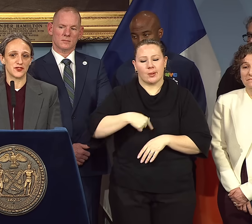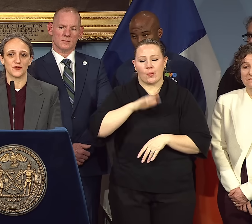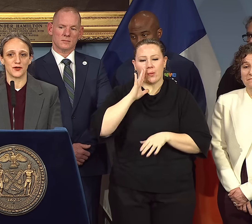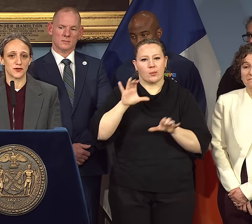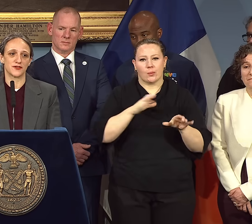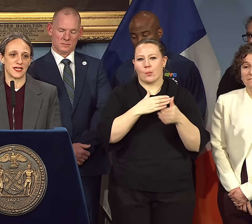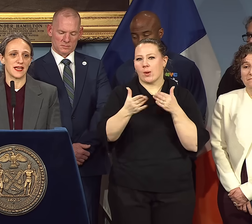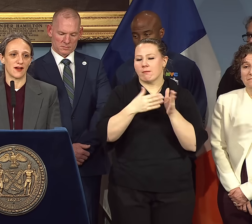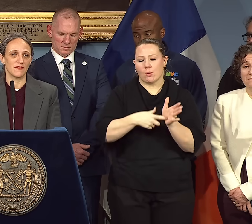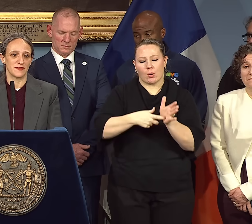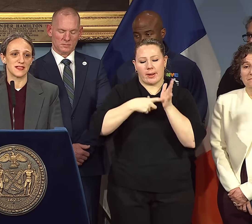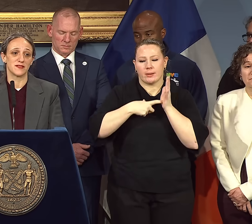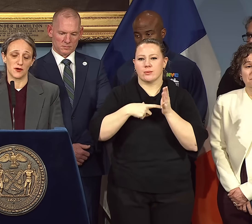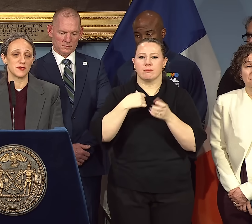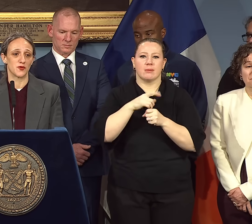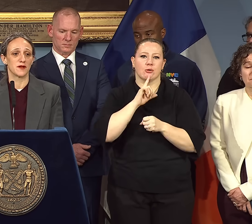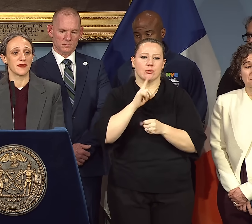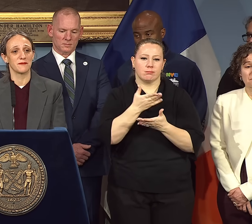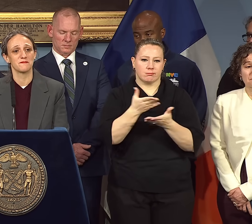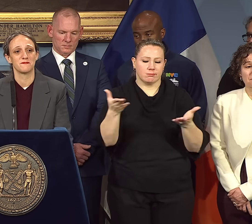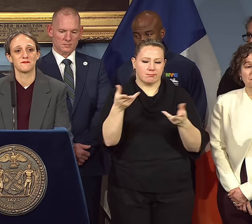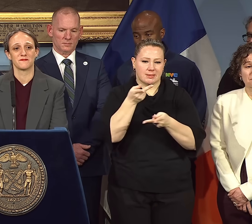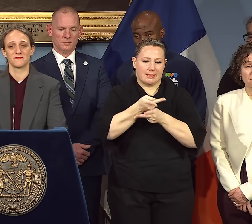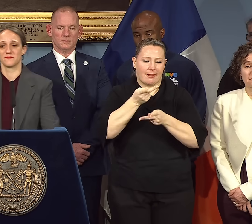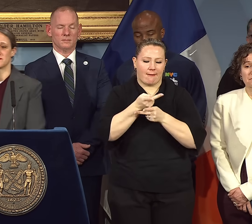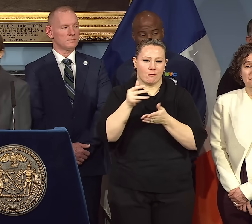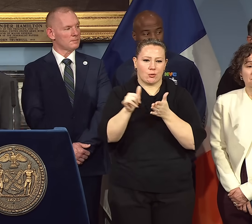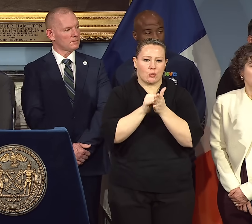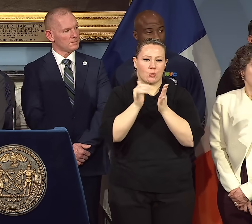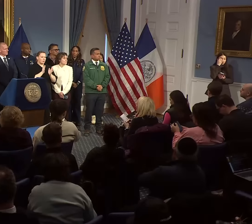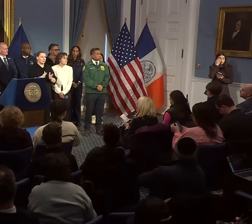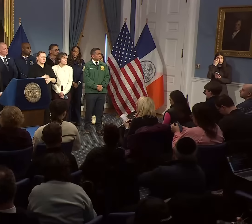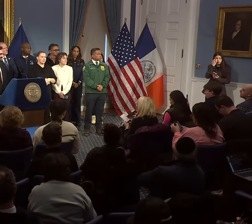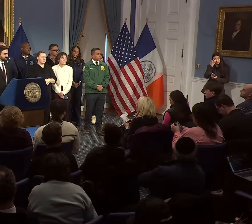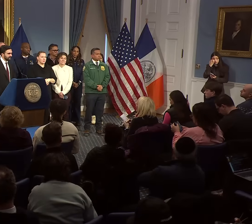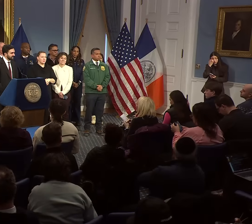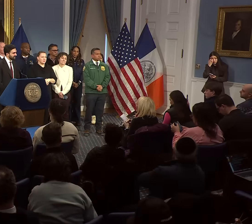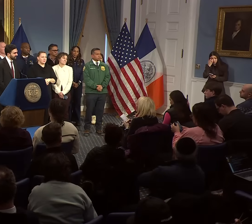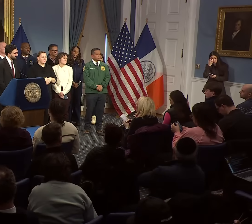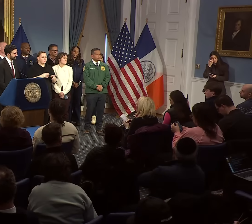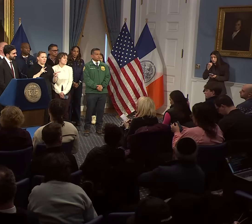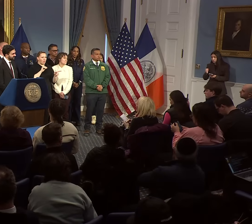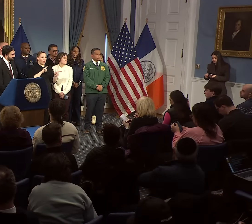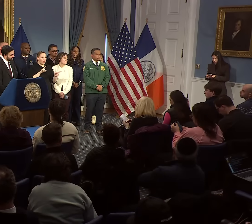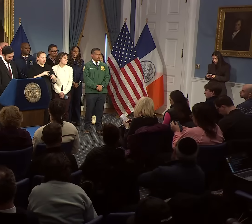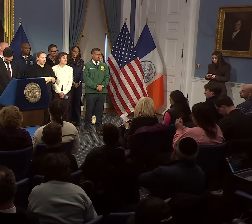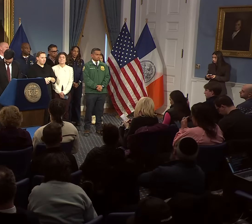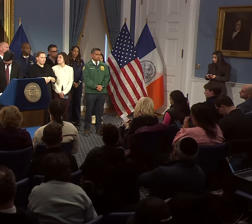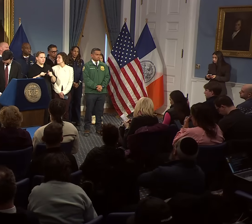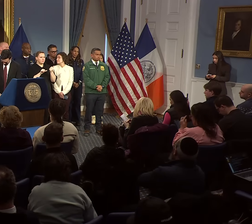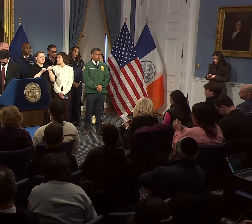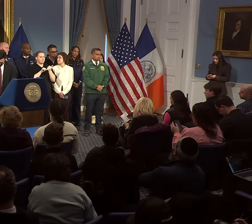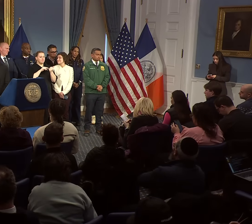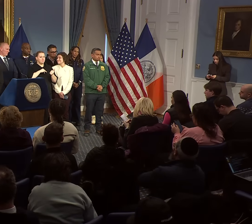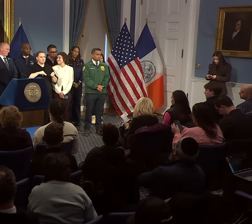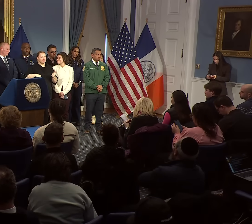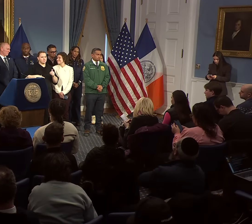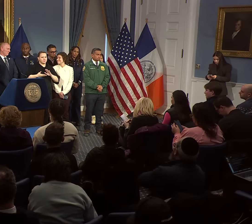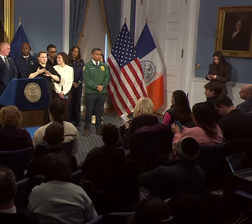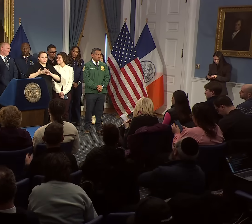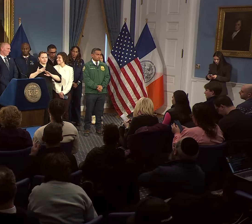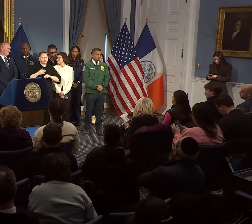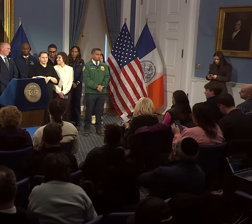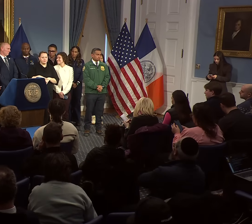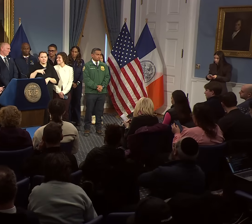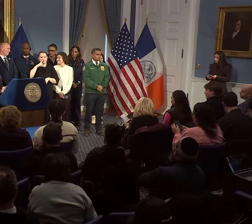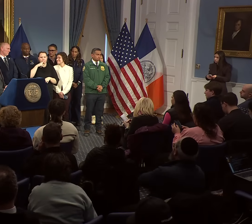to make sure New Yorkers are taken care of. That's the most important thing. Yeah, well, Paul and then Hannah. For the Deputy Mayor for Operations, I was wondering if you could walk us through a little